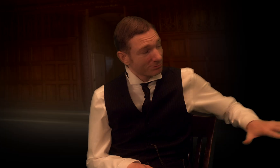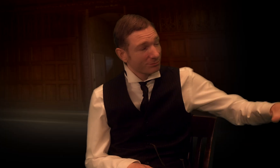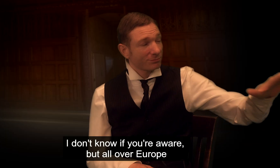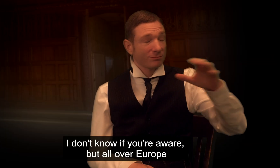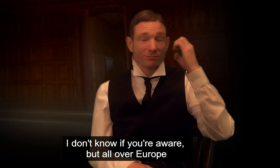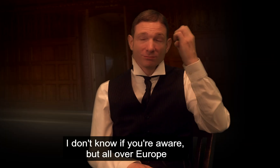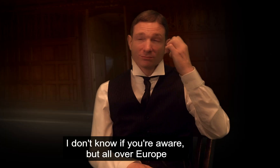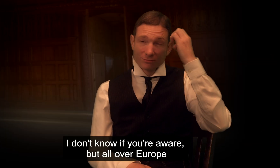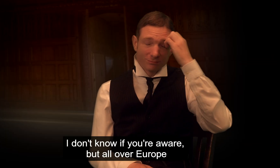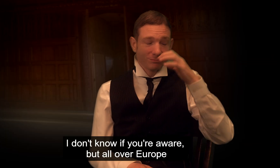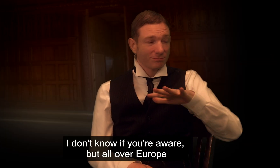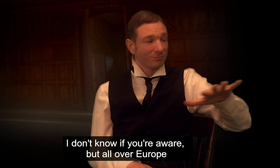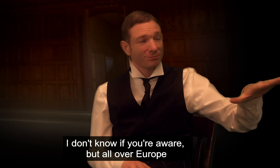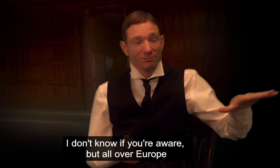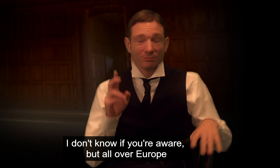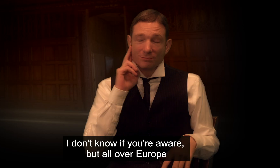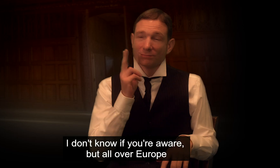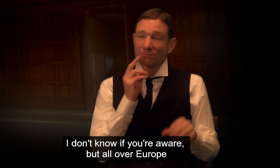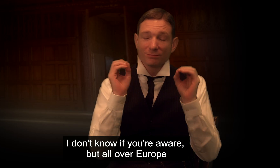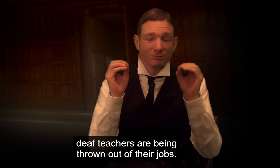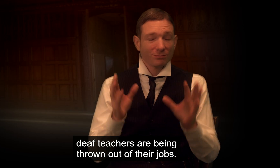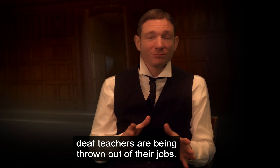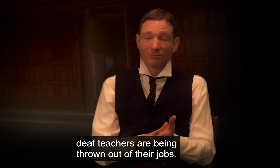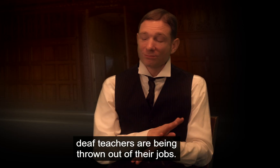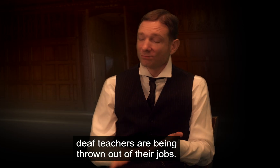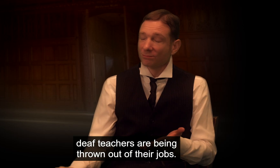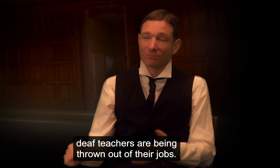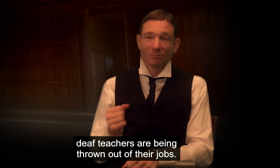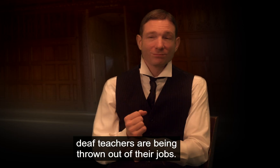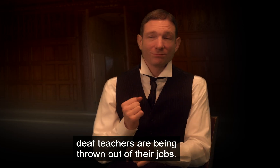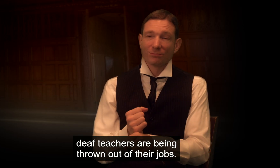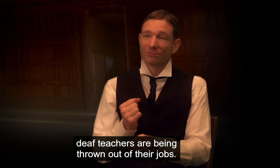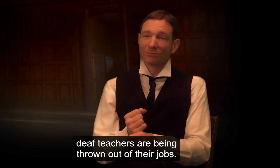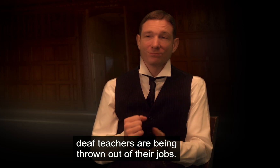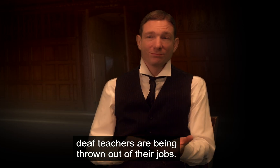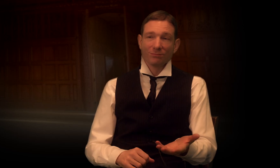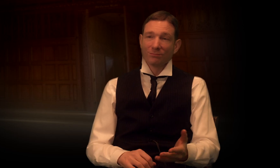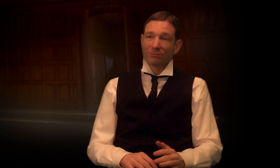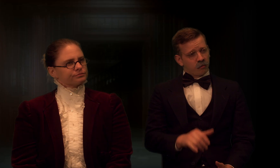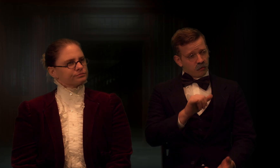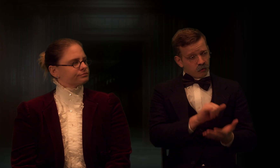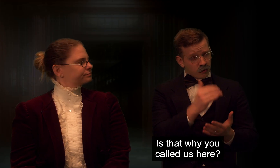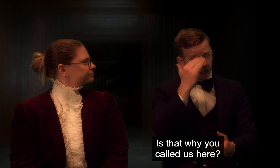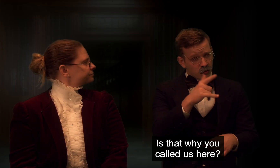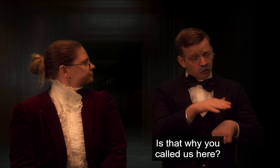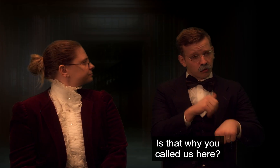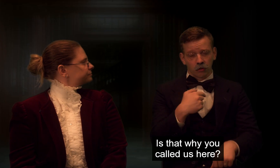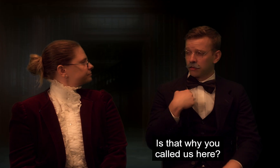I don't know if you're aware, but all over Europe, deaf teachers are being thrown out of their jobs. Is that why you called us